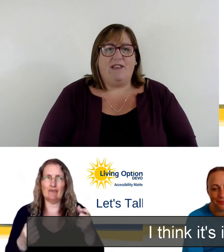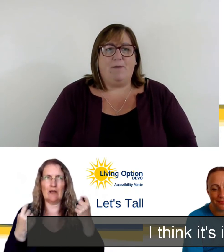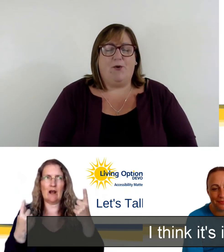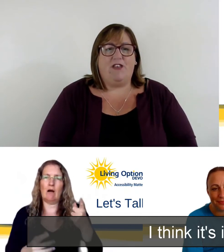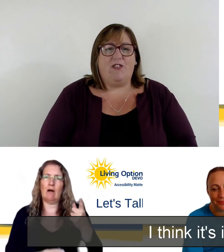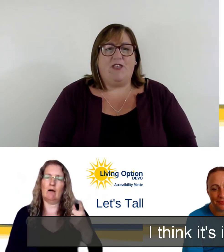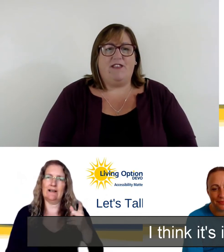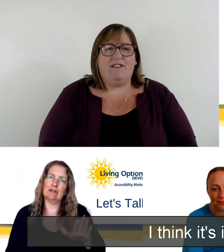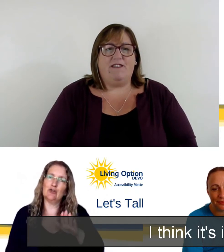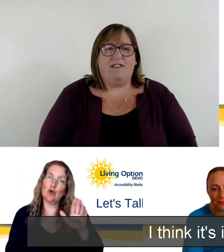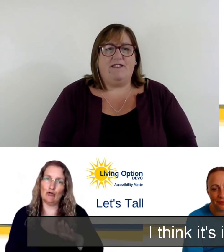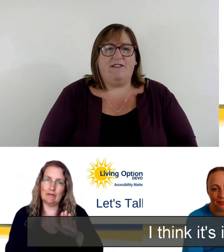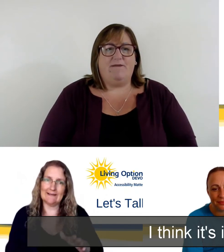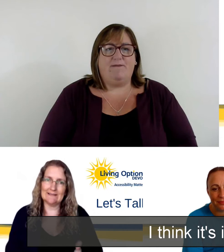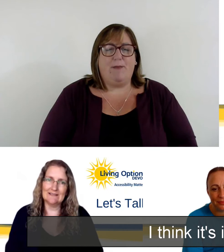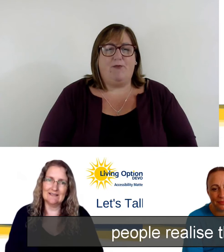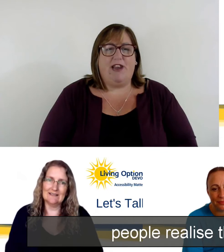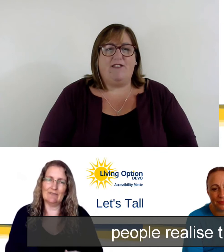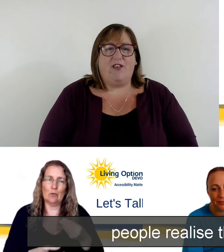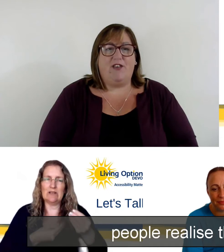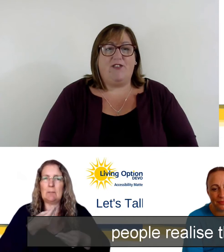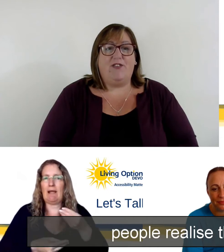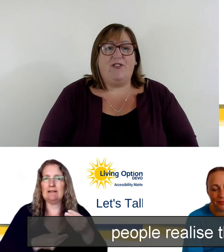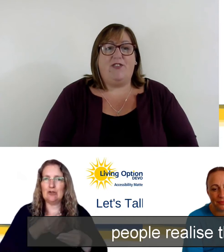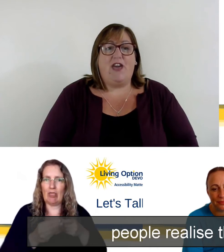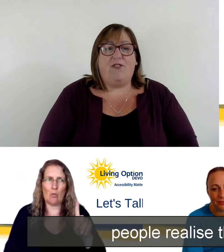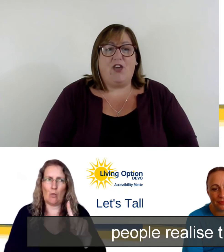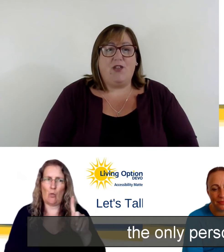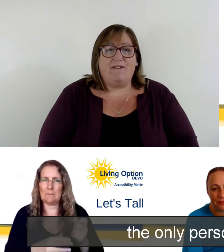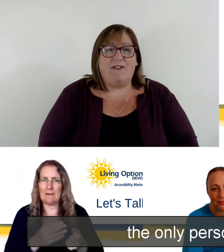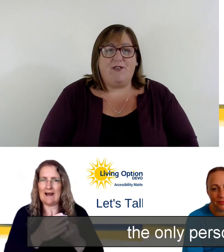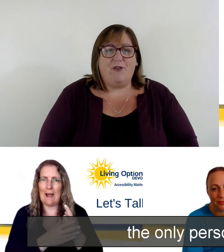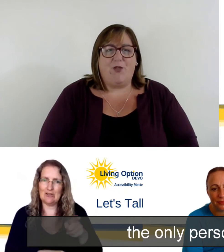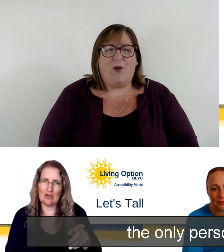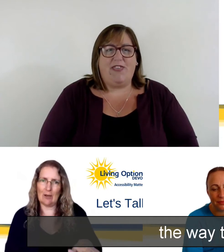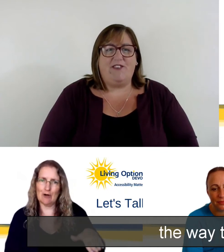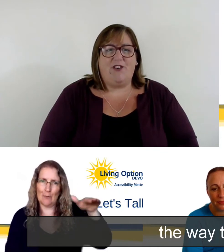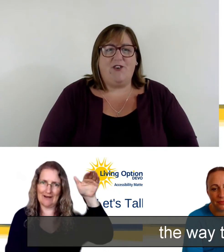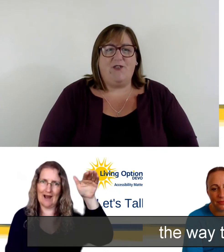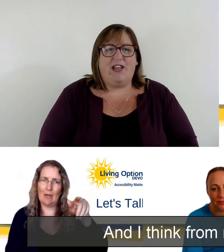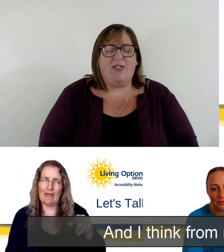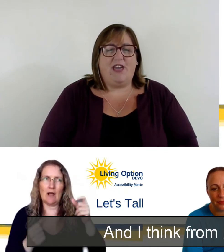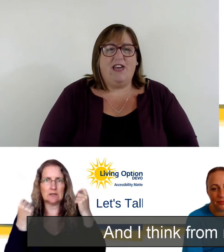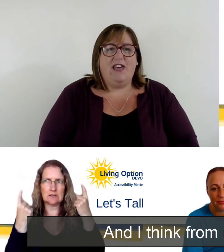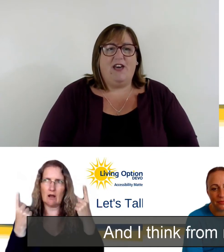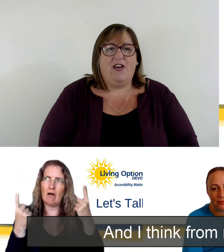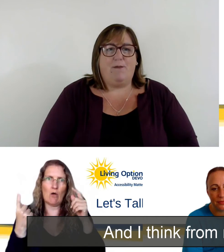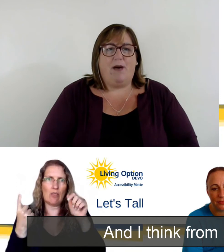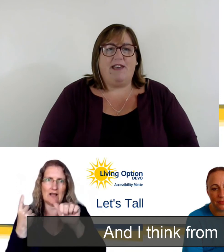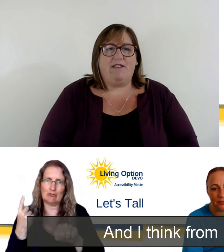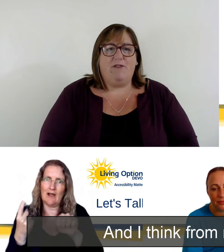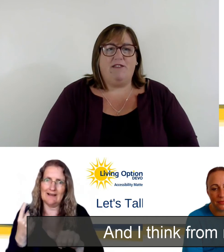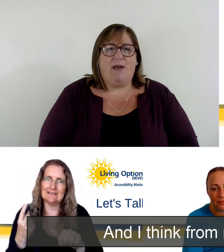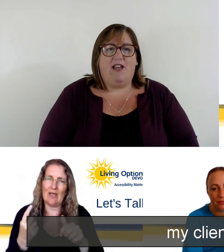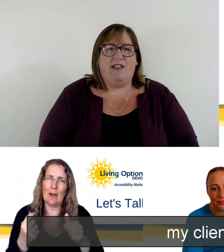I think it's important that people realise that they aren't the only person that feels the way they do. And I think from